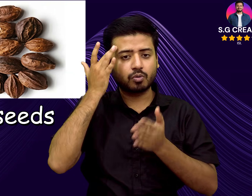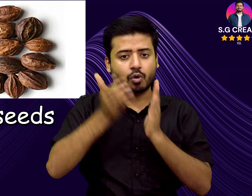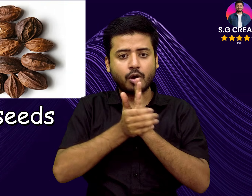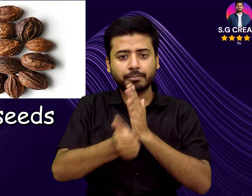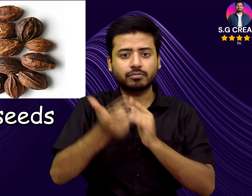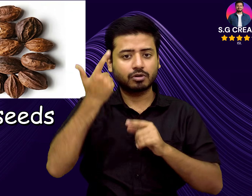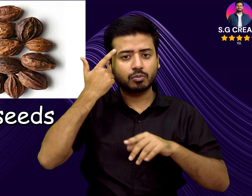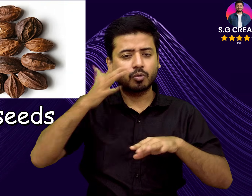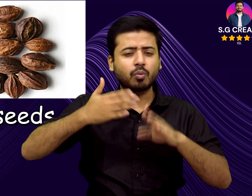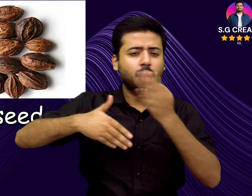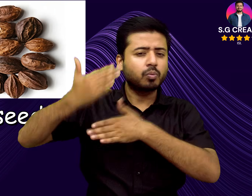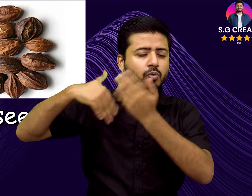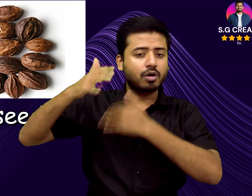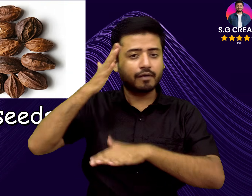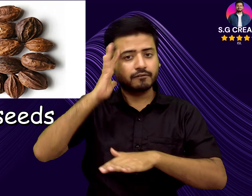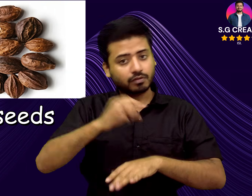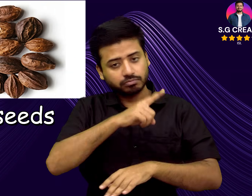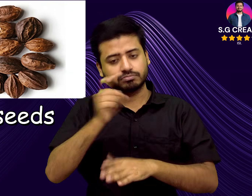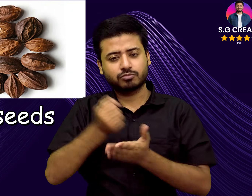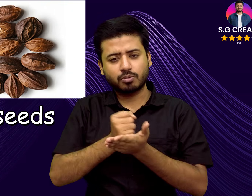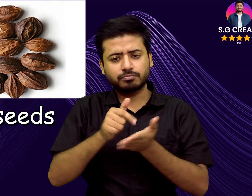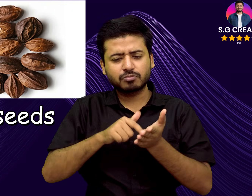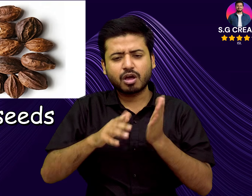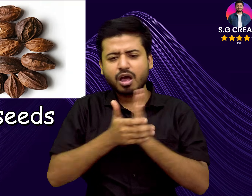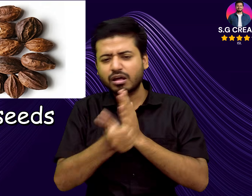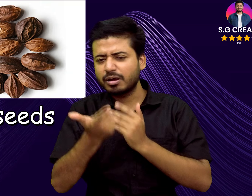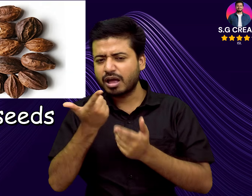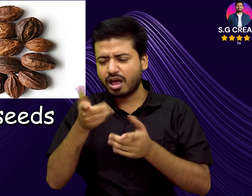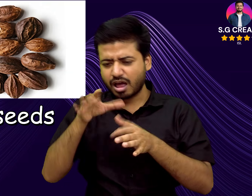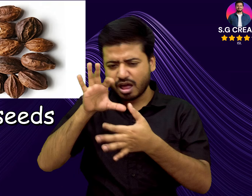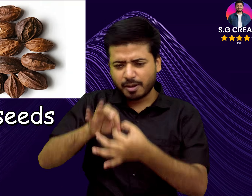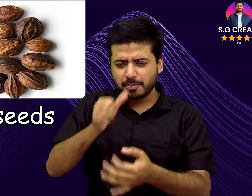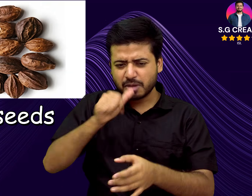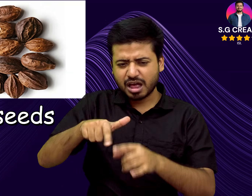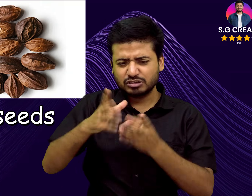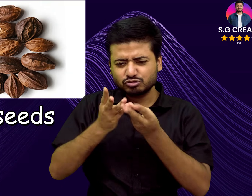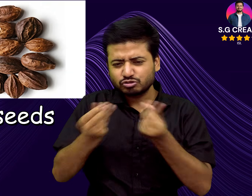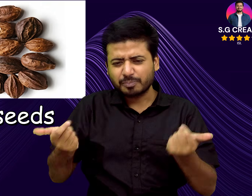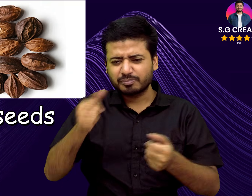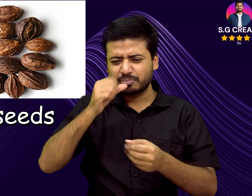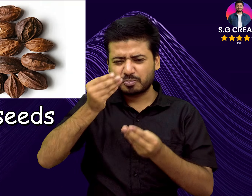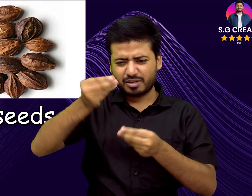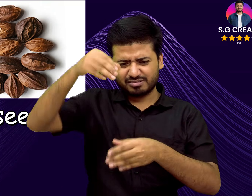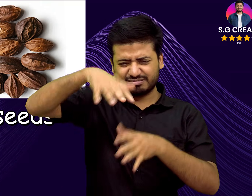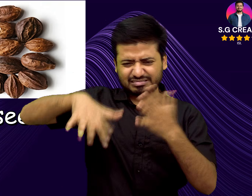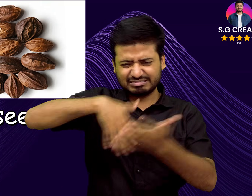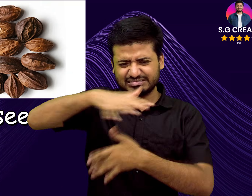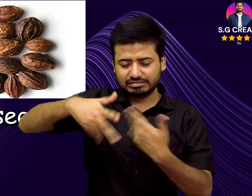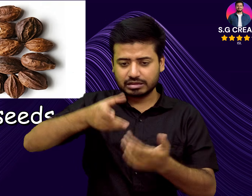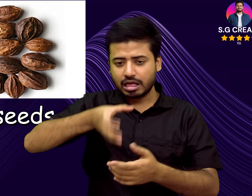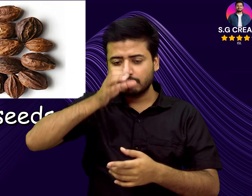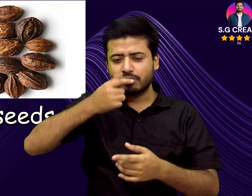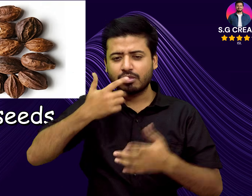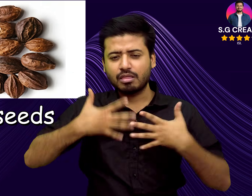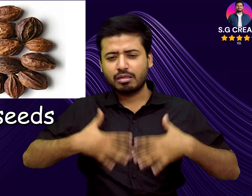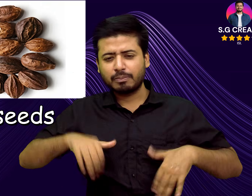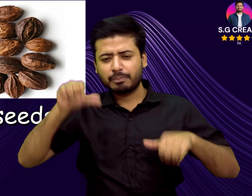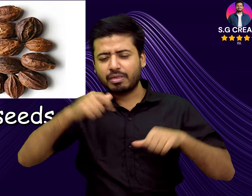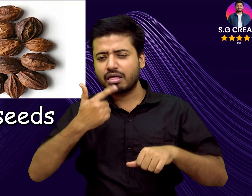setups often used up to 7 stacked vessels, you can build a highly effective 3 to 4 tier system at home using terracotta